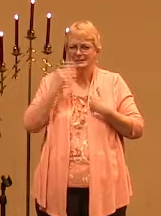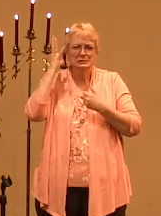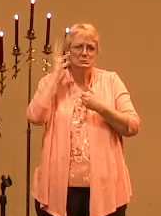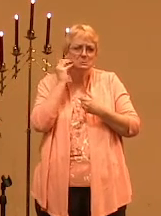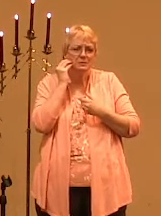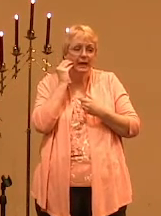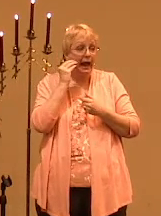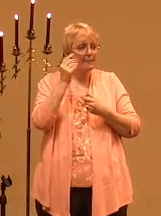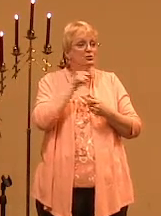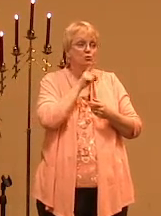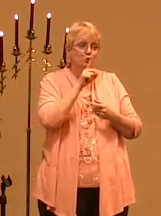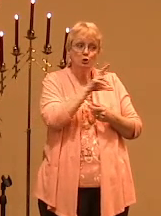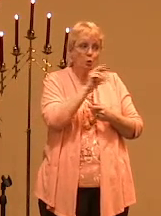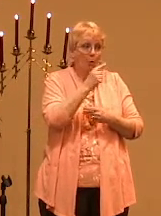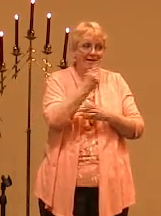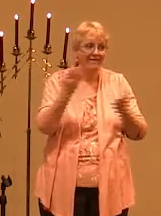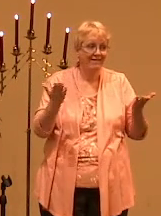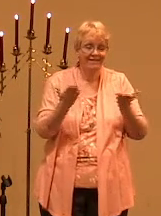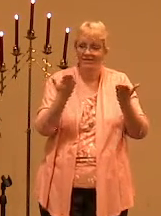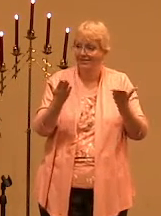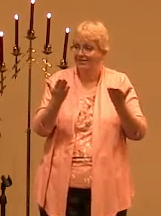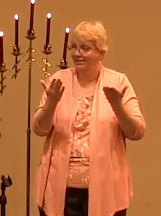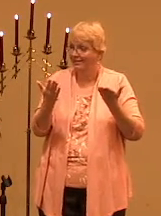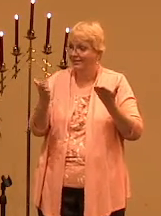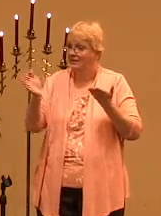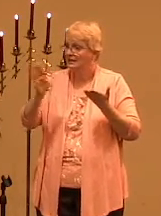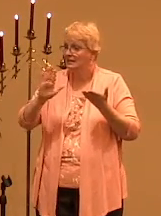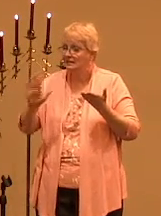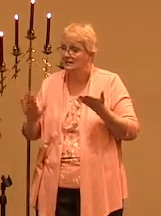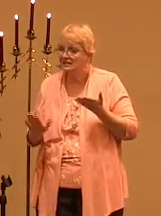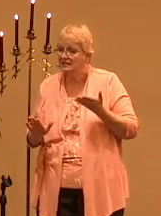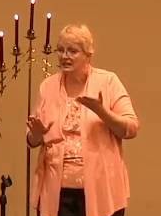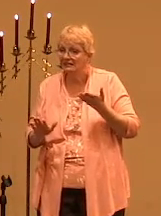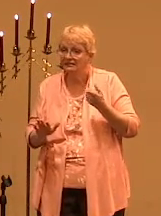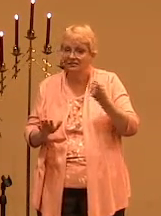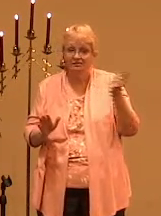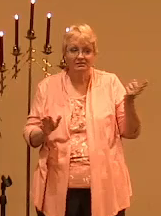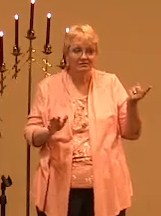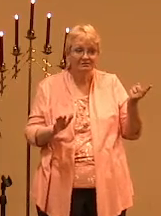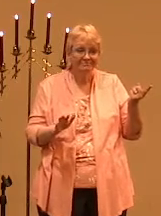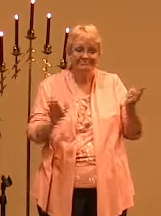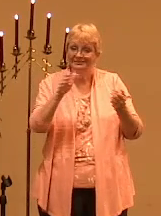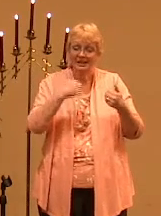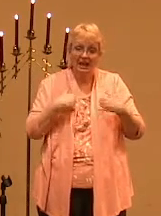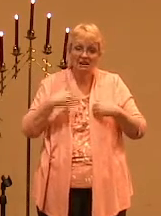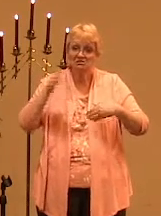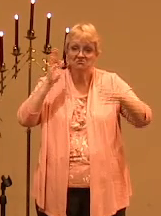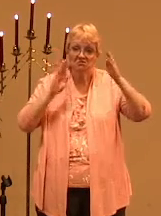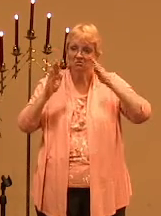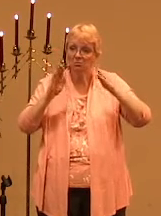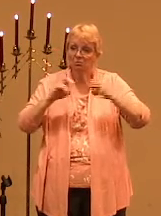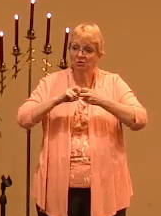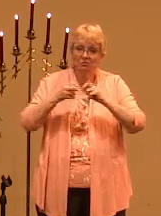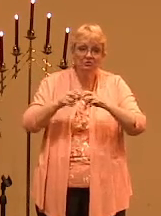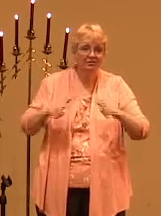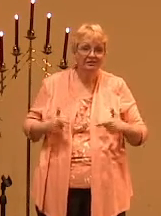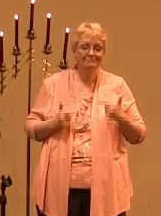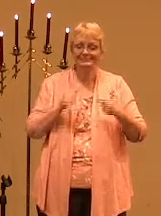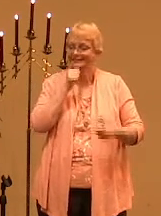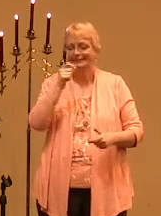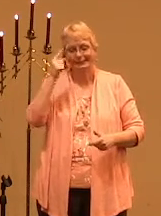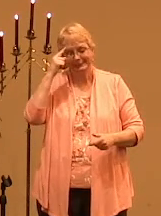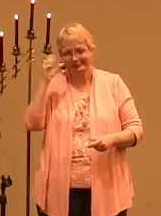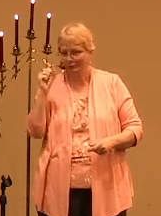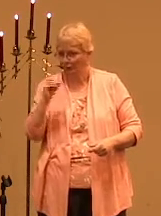sure there's no one here that is. Is there anybody here that has never gone through a difficulty, never had a struggle? Didn't think so.